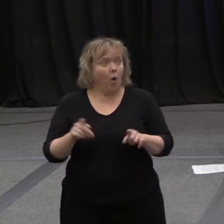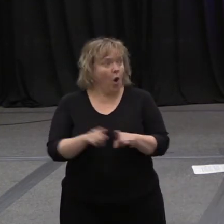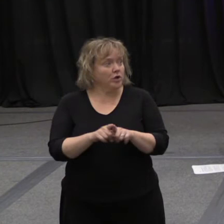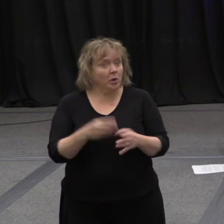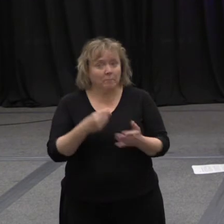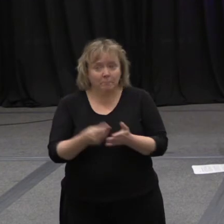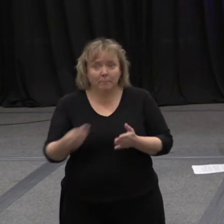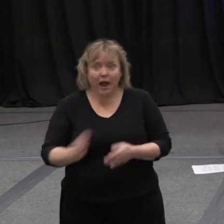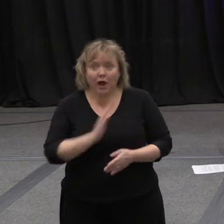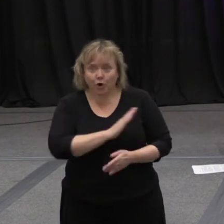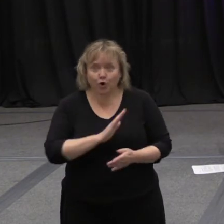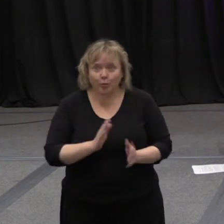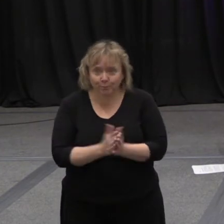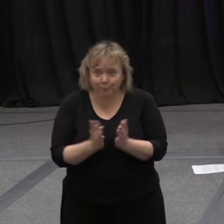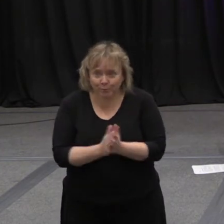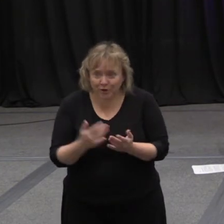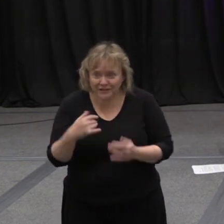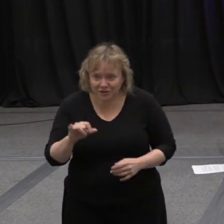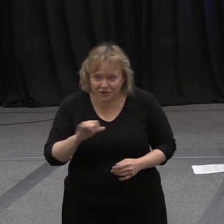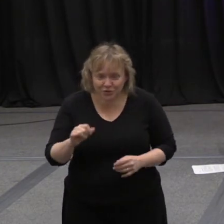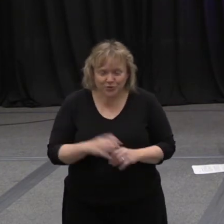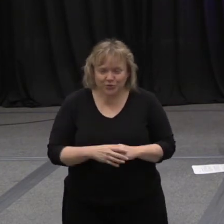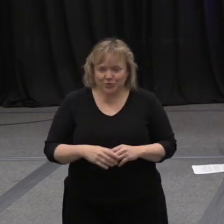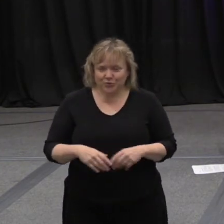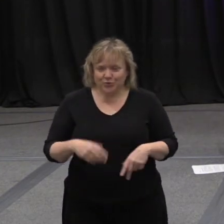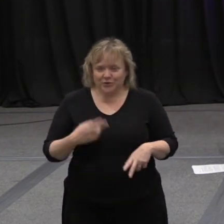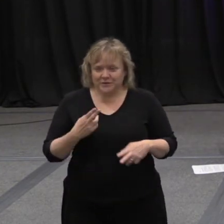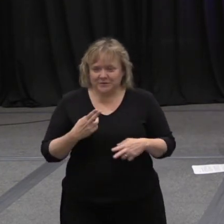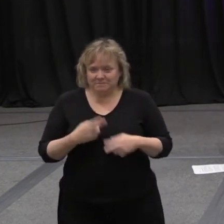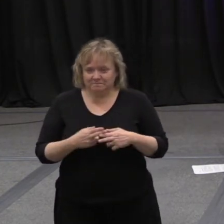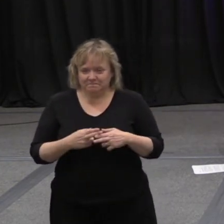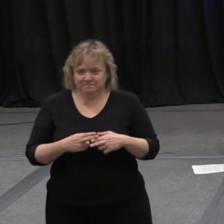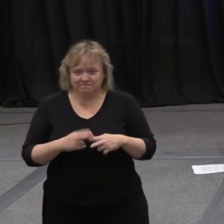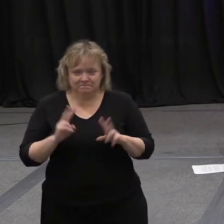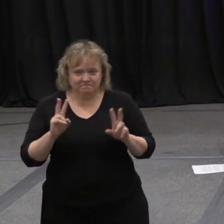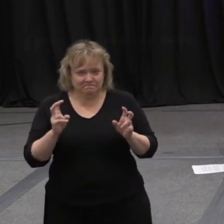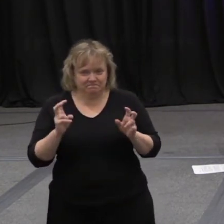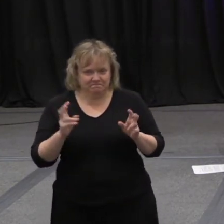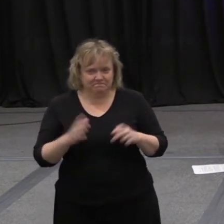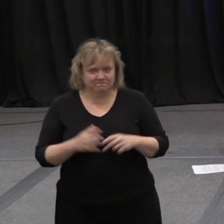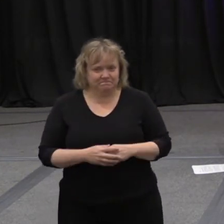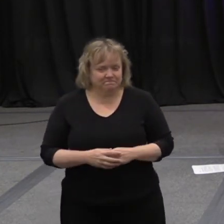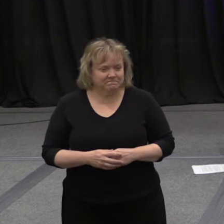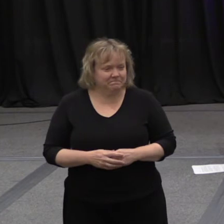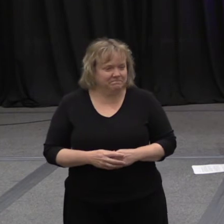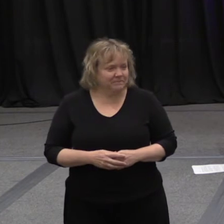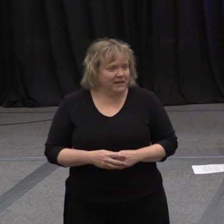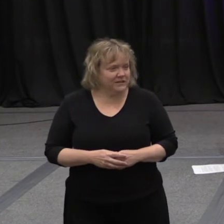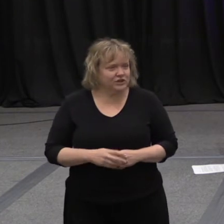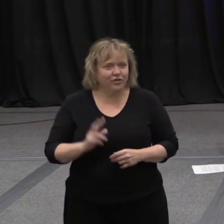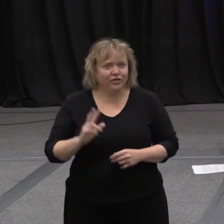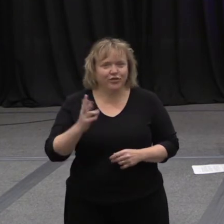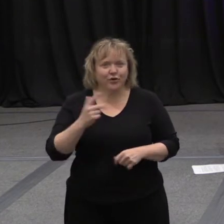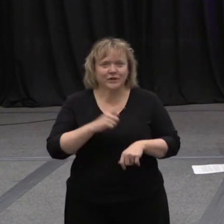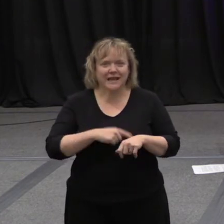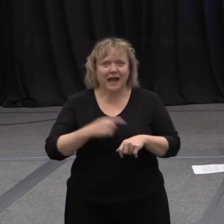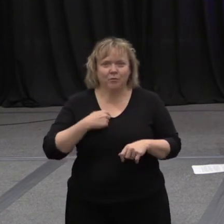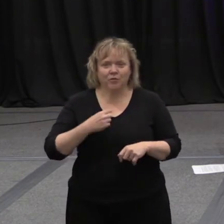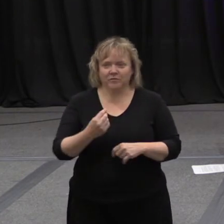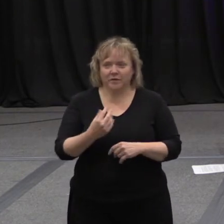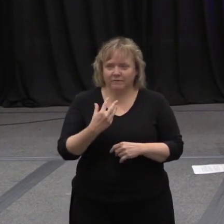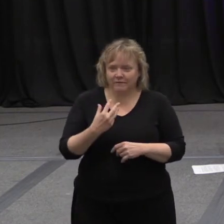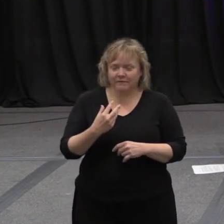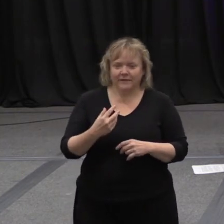too. Nina Hartley's Guide to Total Sex. How have we been? It's like the third time we're on tape together, and we both forget. Like, oh, what are